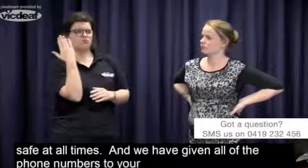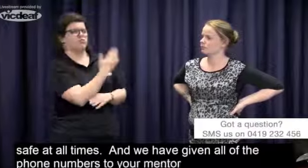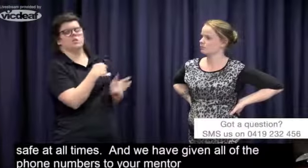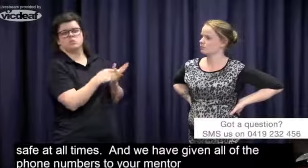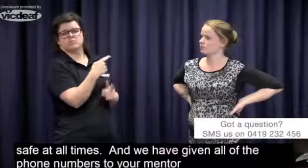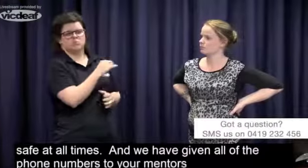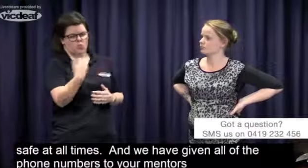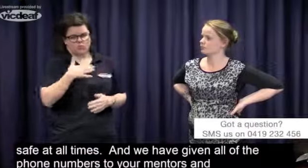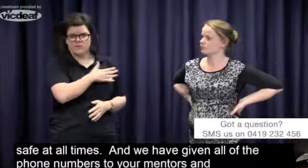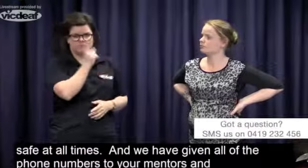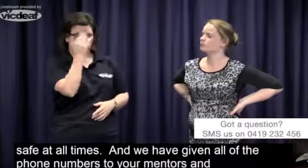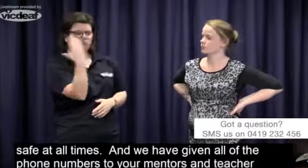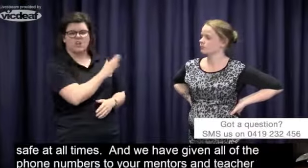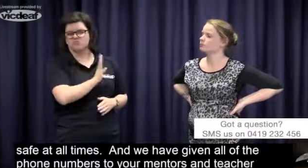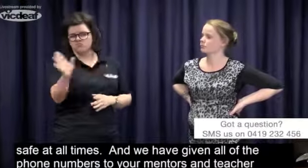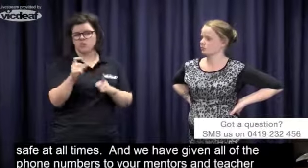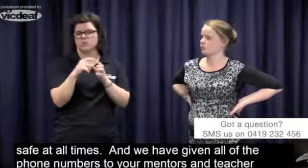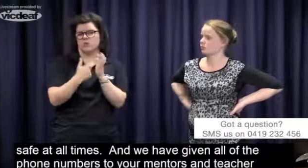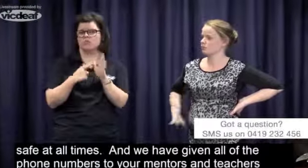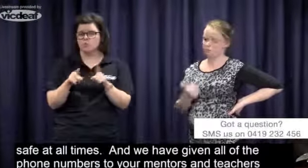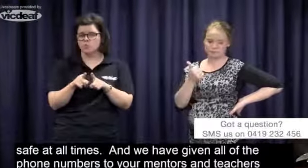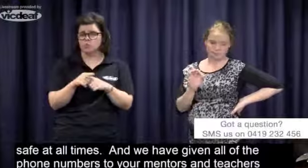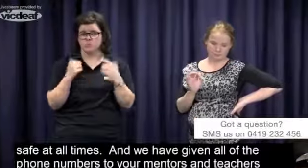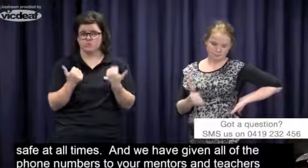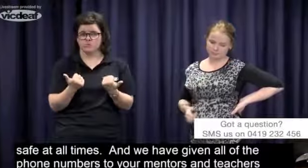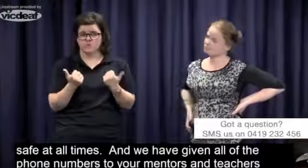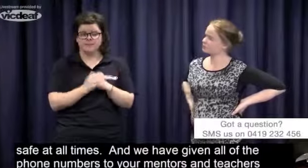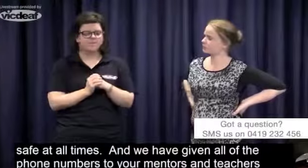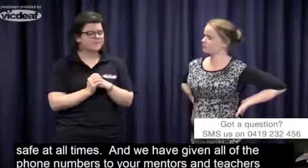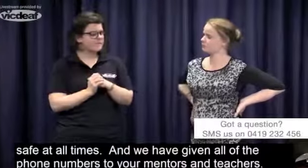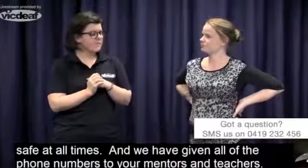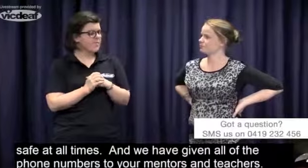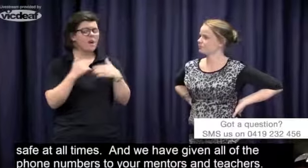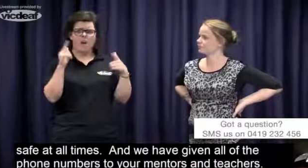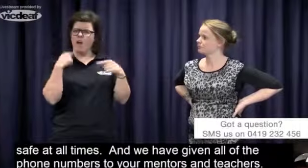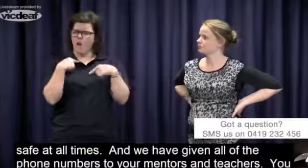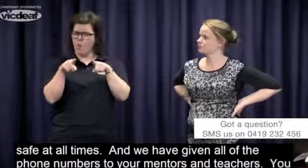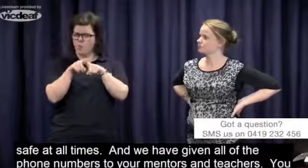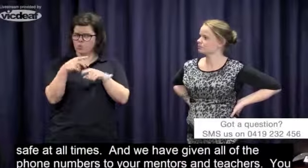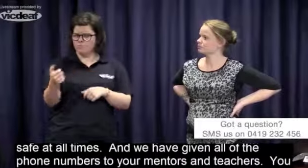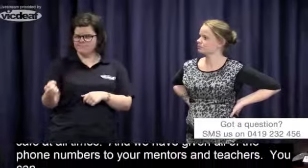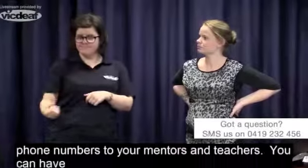those resources. But if you wish to contact Kate or Deborah directly, you can do that as